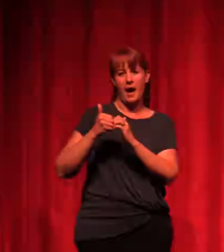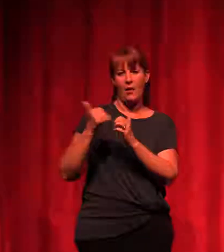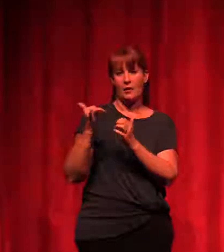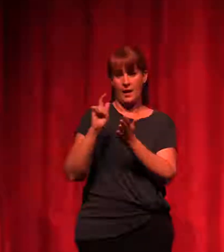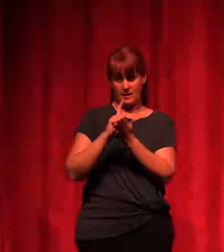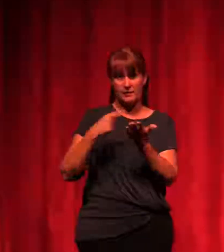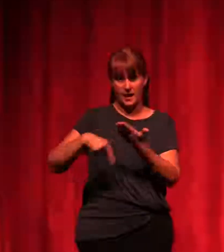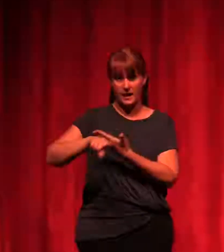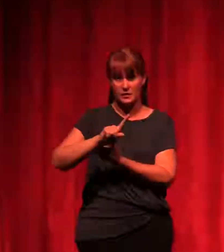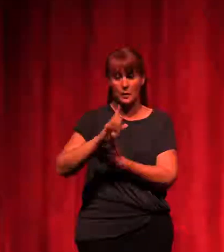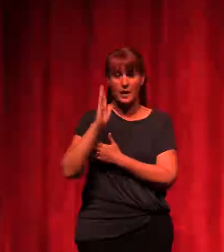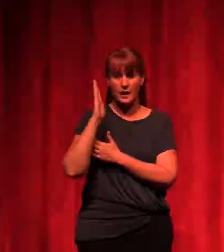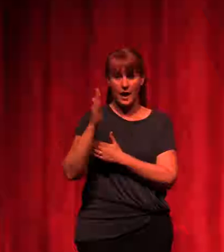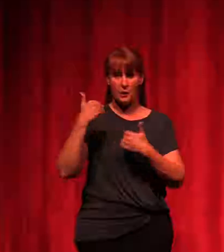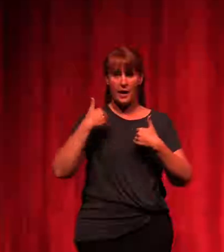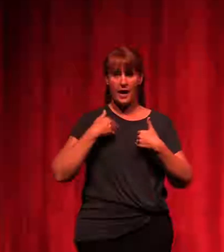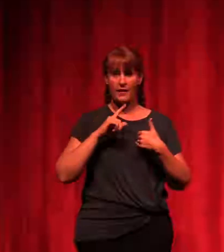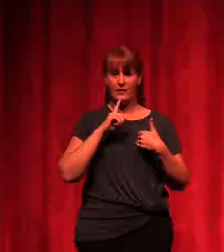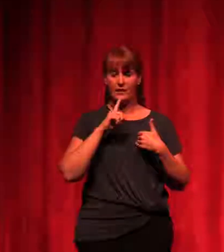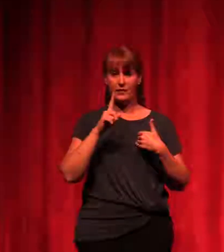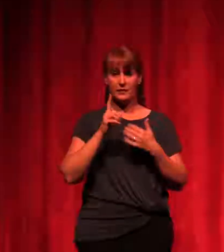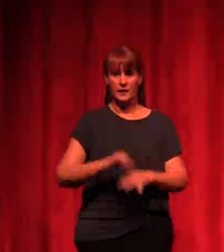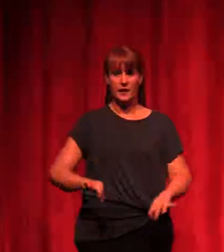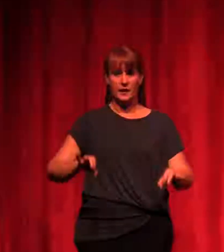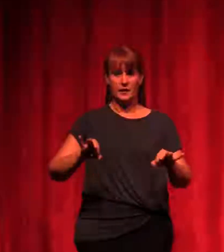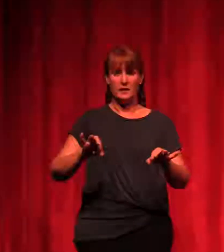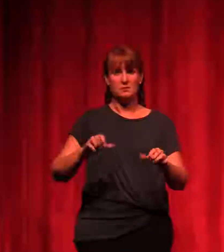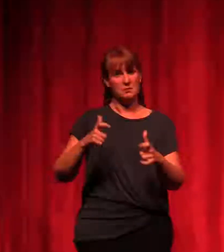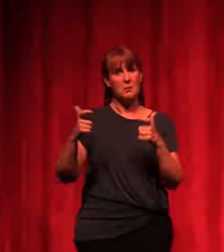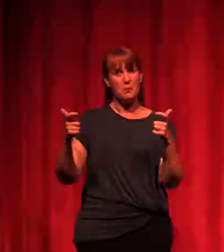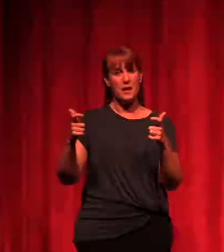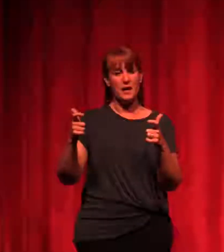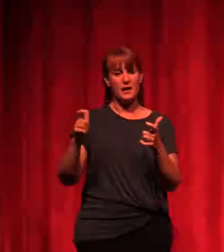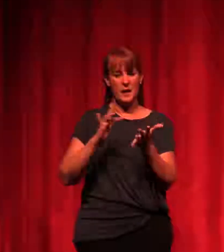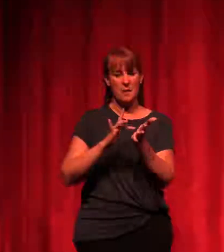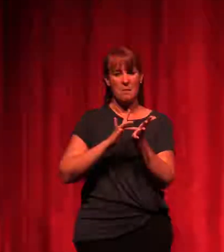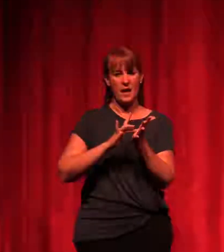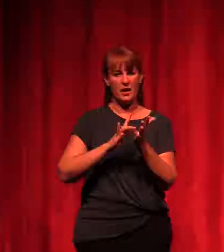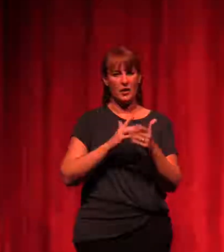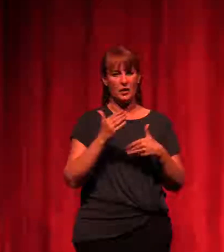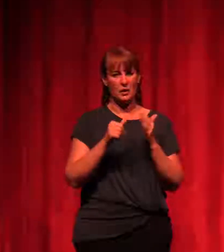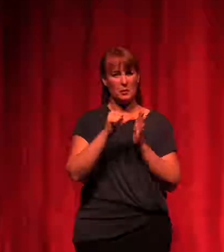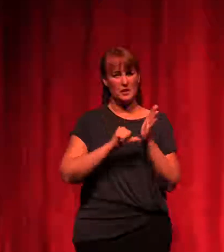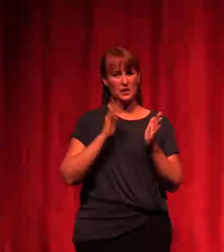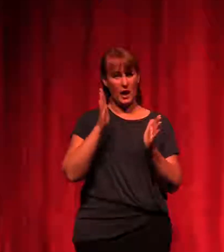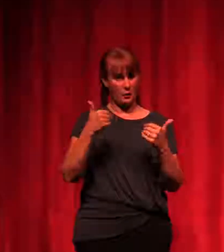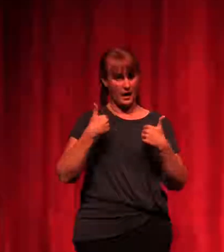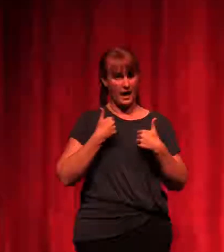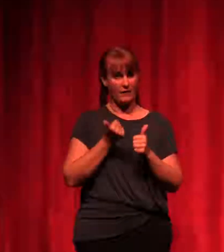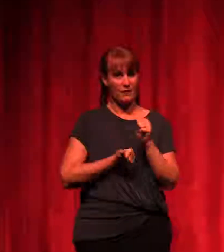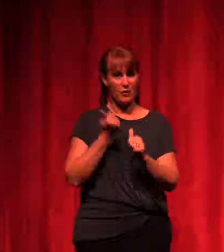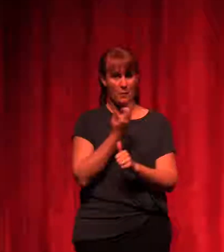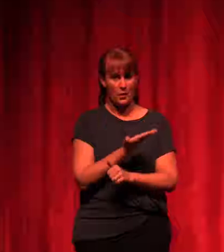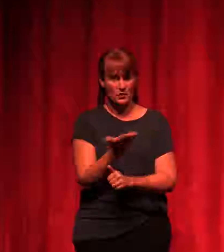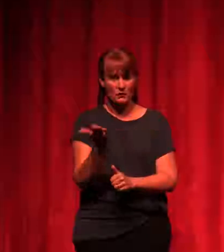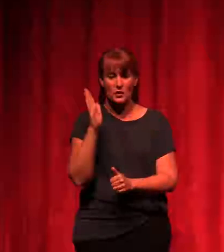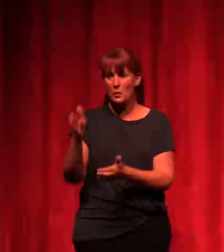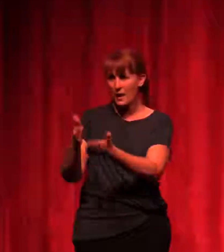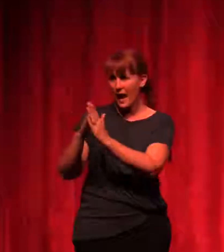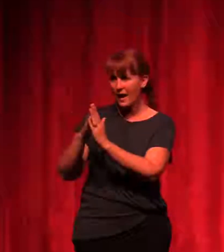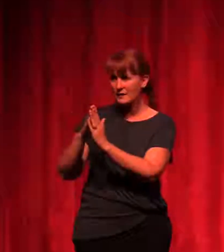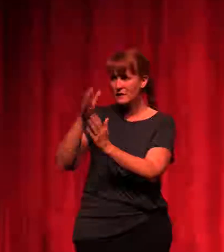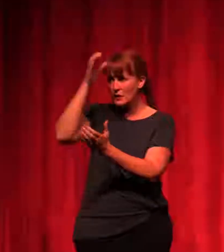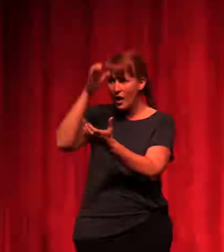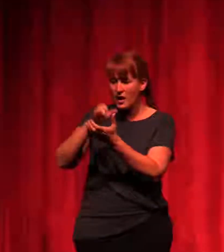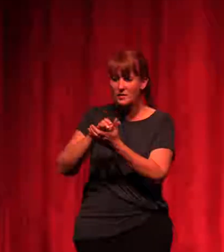week, I am having a fairly significant medical procedure. And for most of you, you probably would ask your husband or your